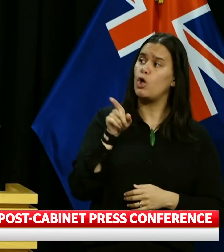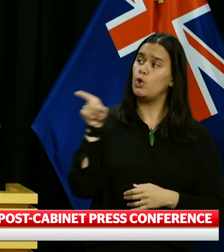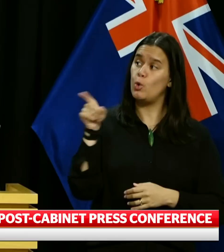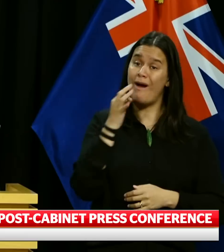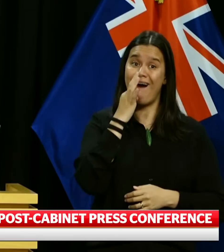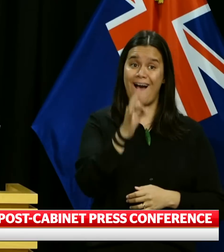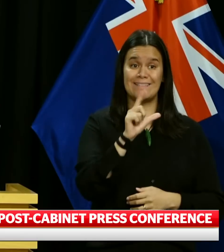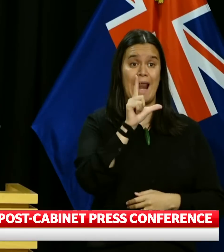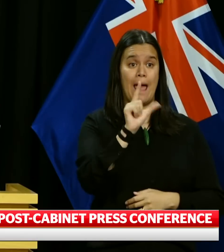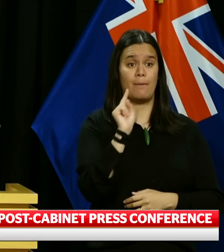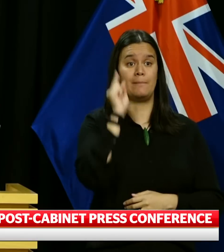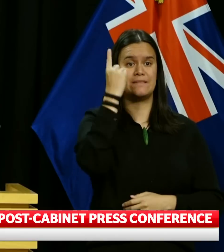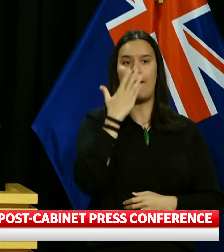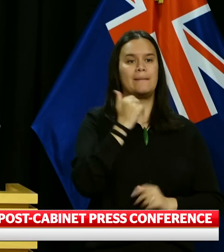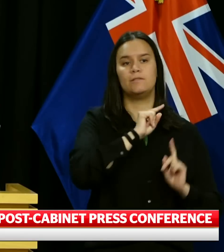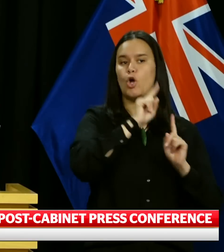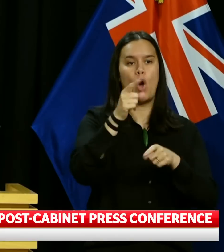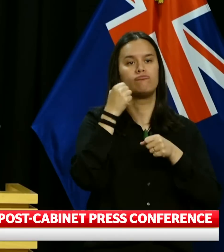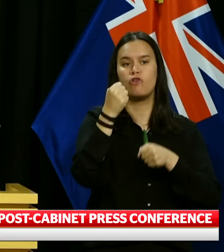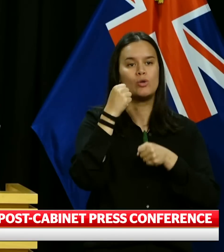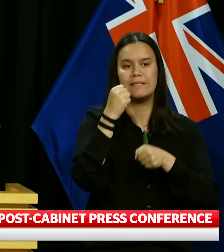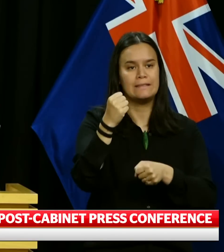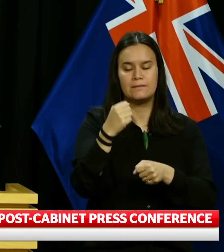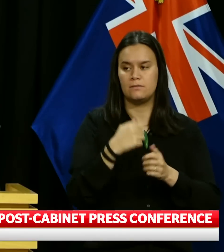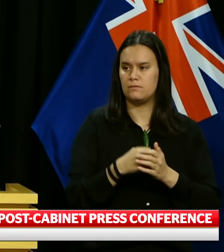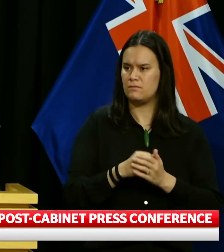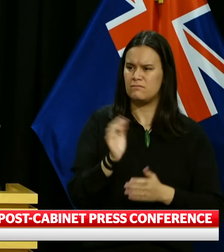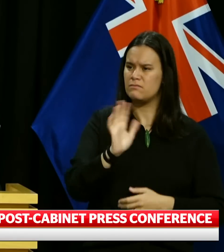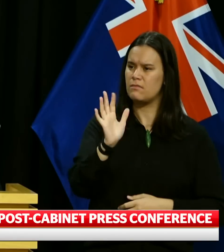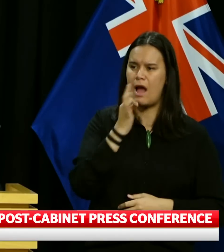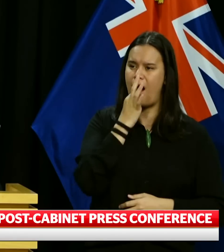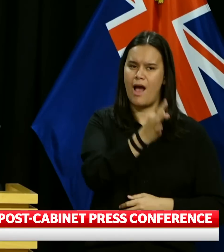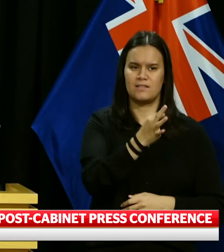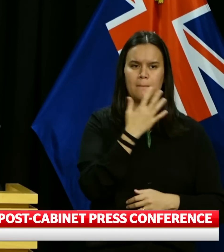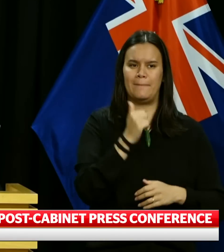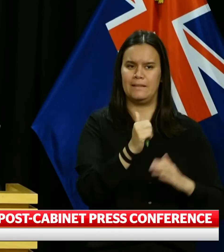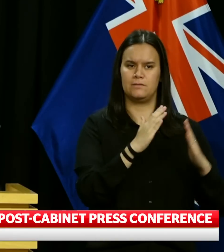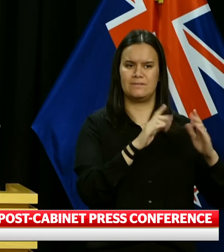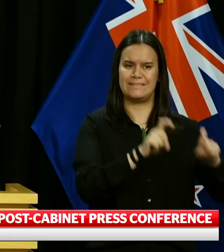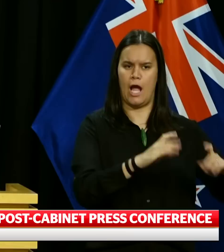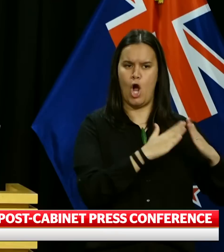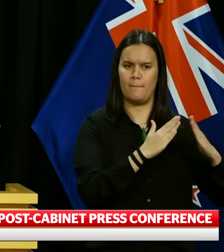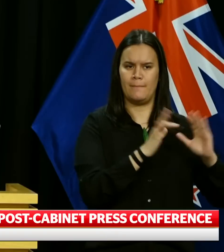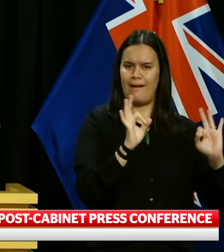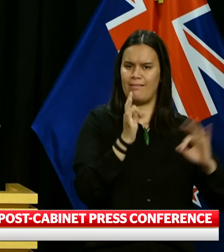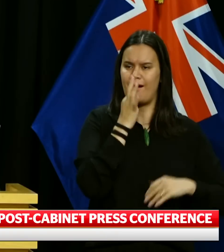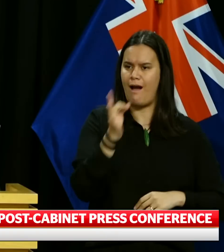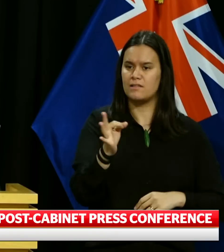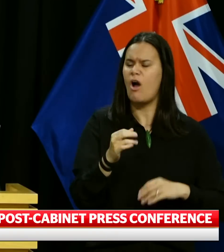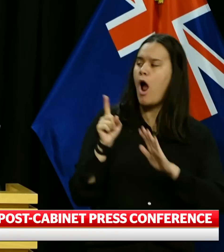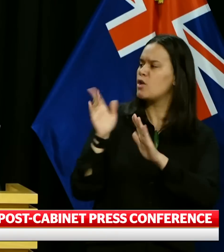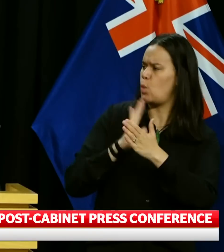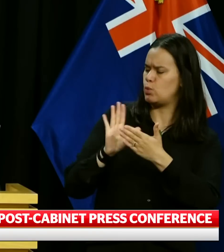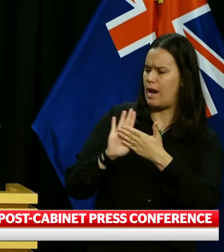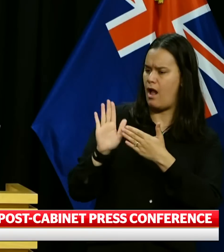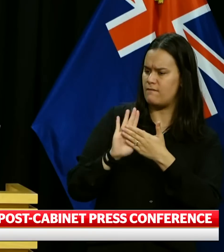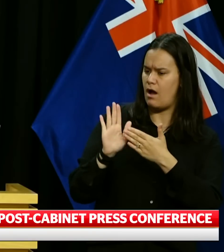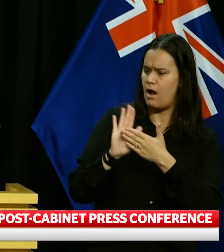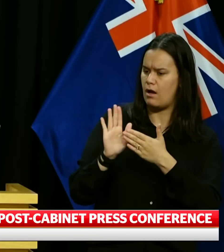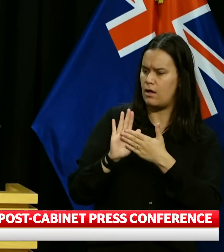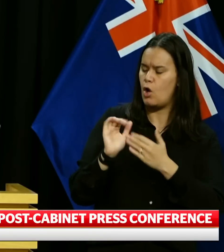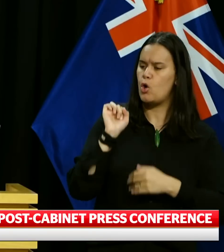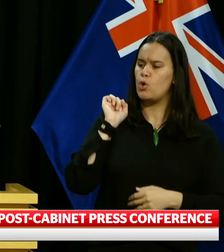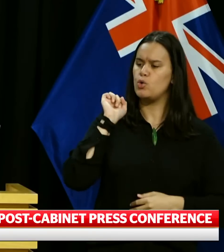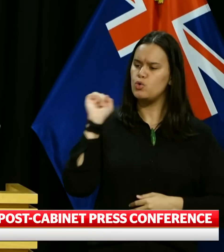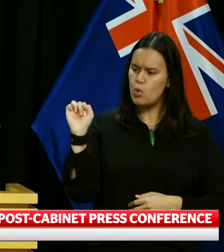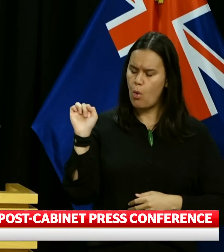those events? No. Did any of them go? I'm not sure. Can we just clarify? Your officials